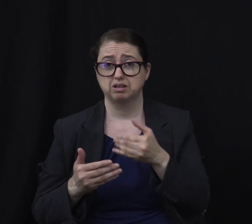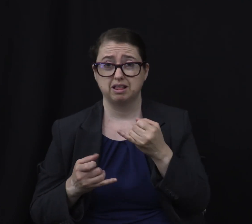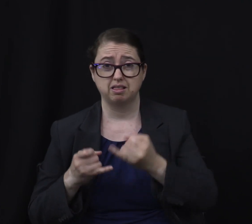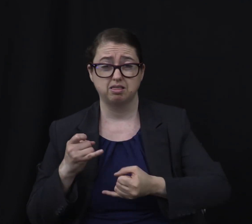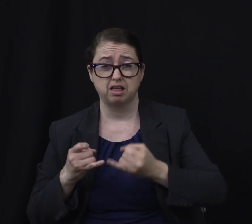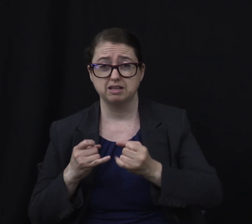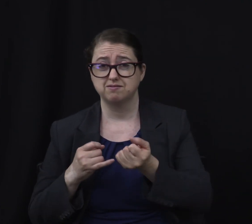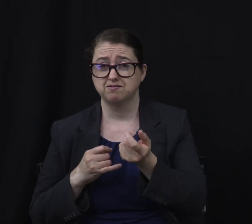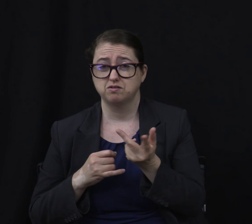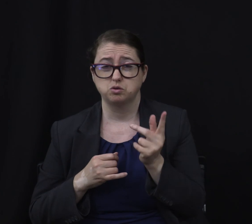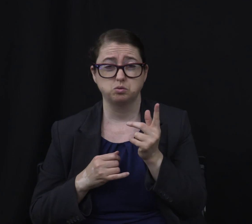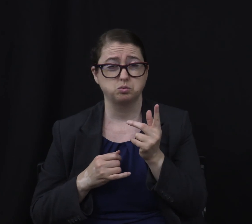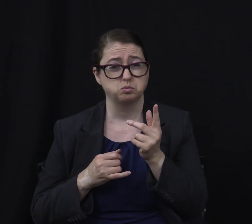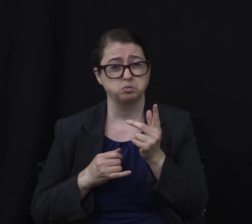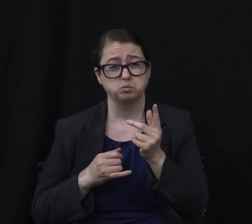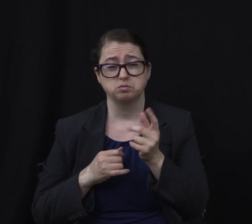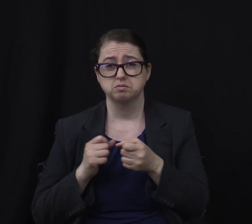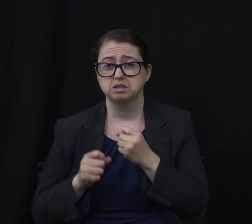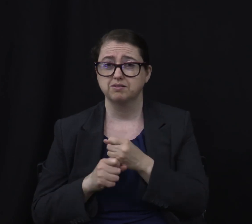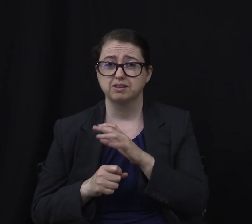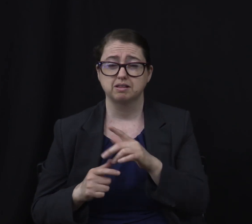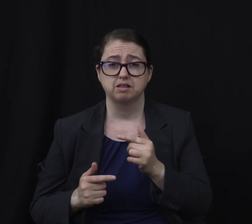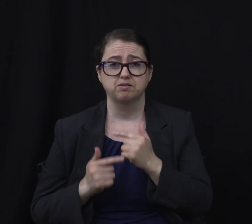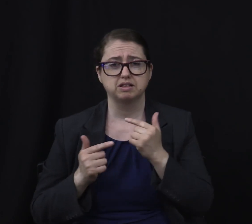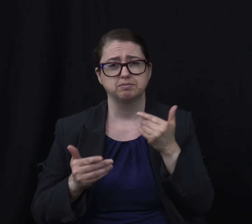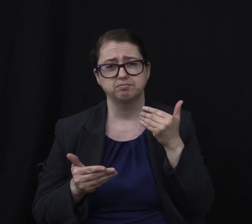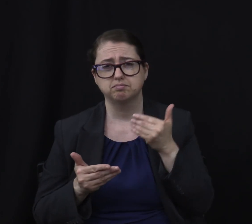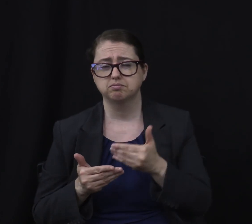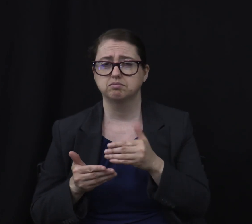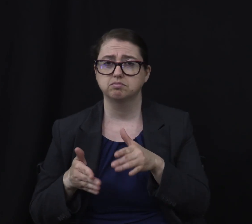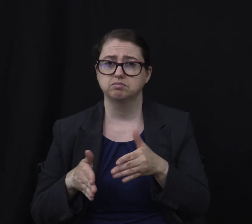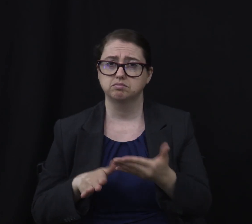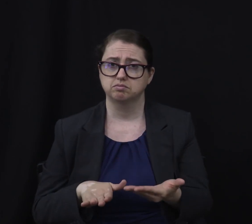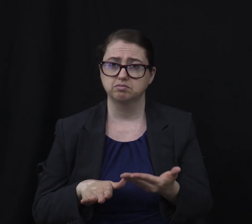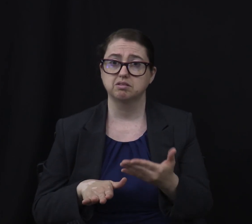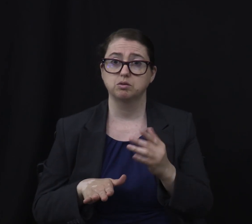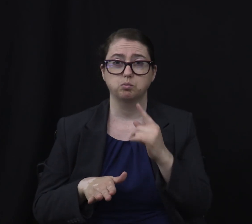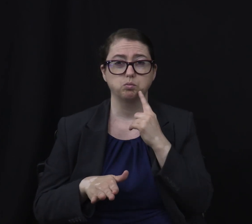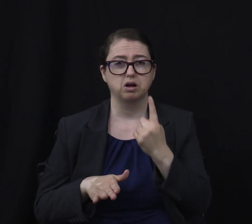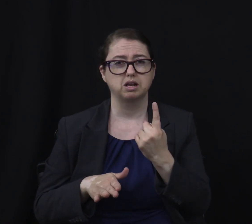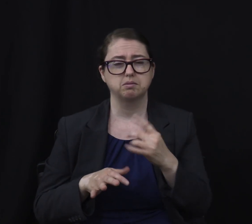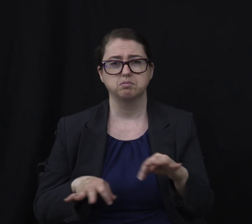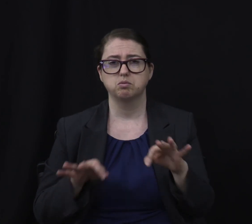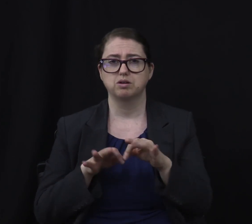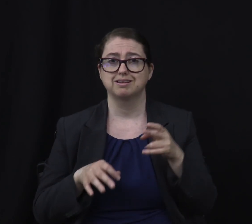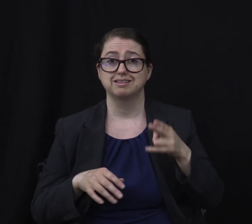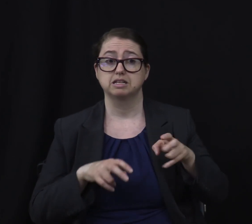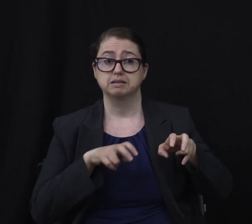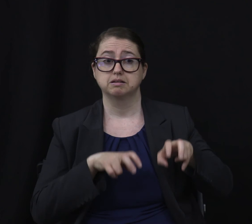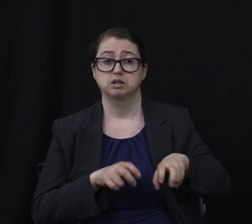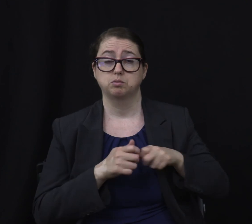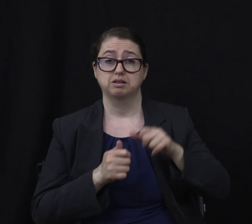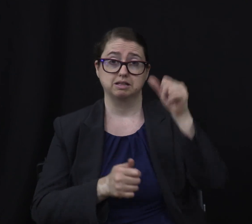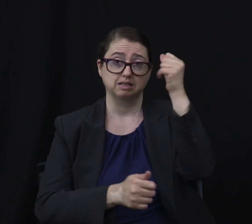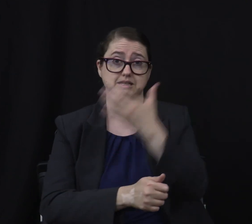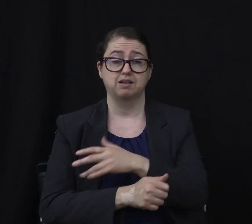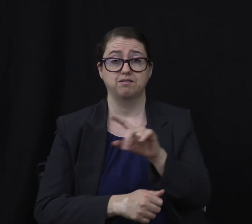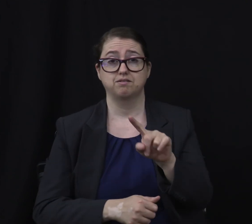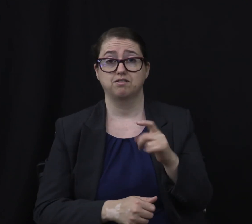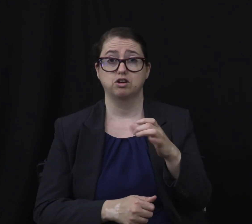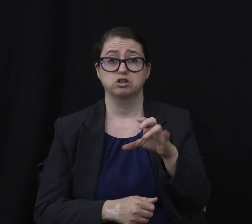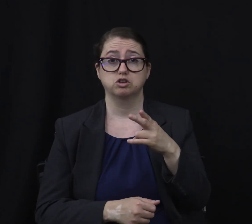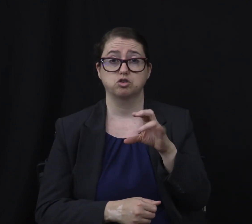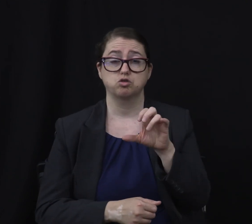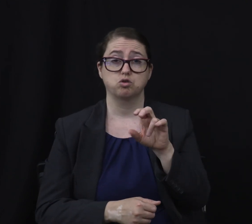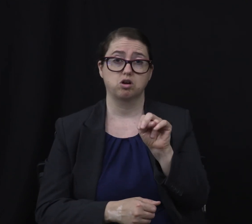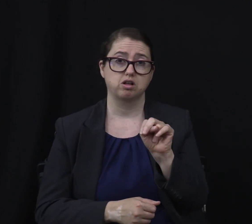most pivotal points in the history of this nation, he sits down with his son in 1 Chronicles chapter 28, verse 20. And it